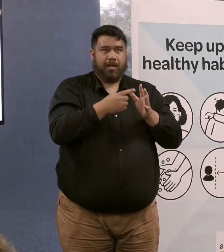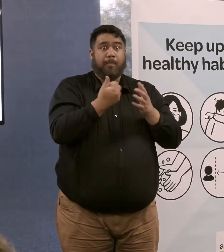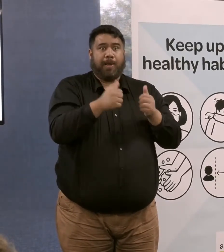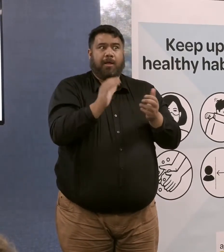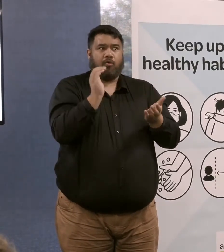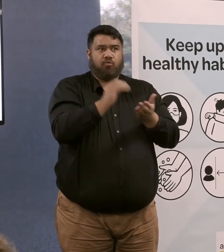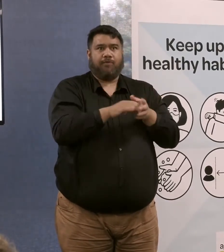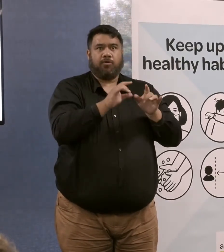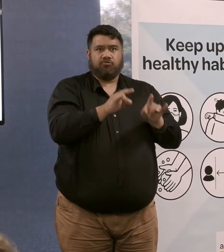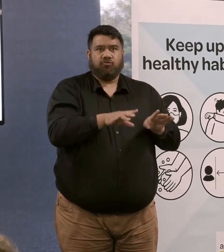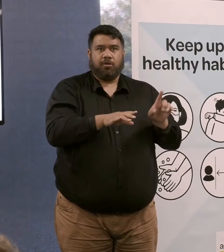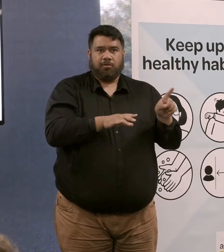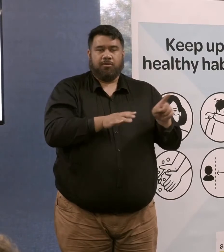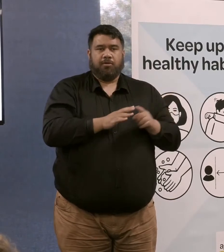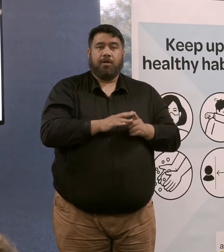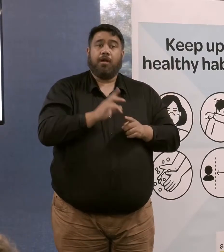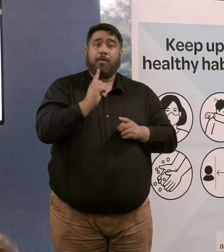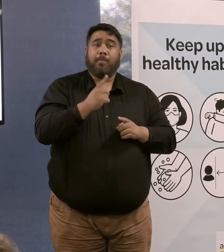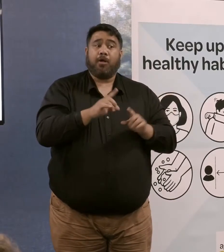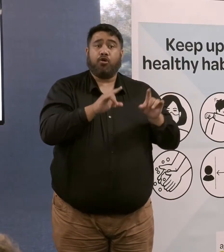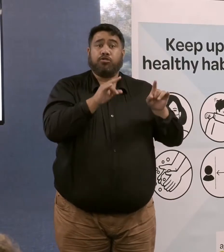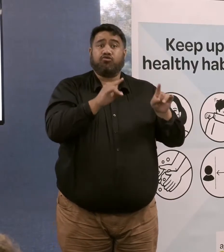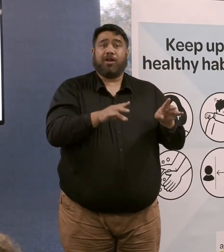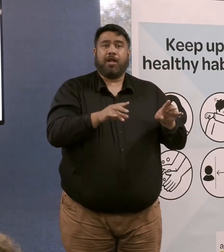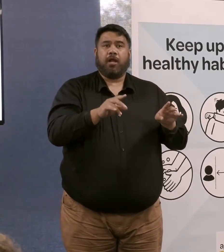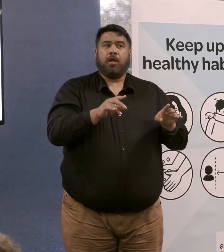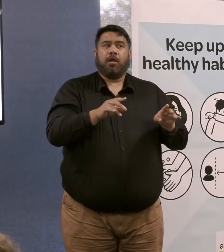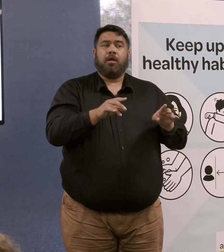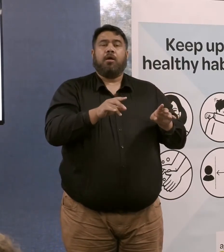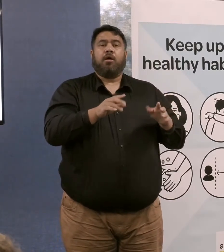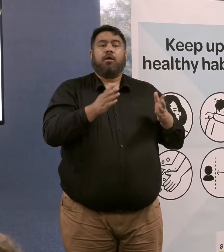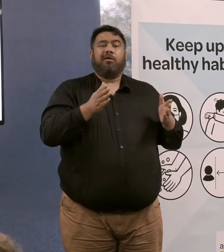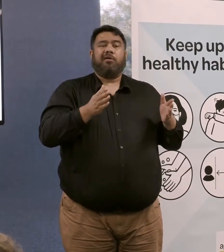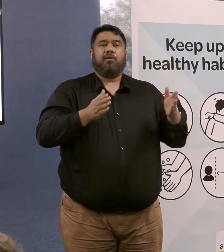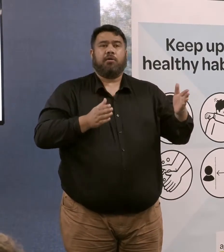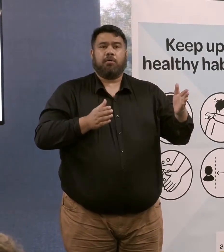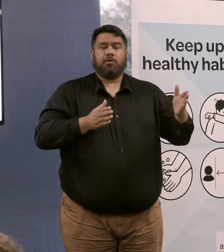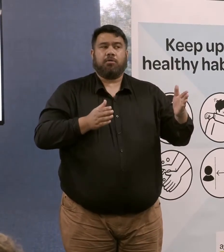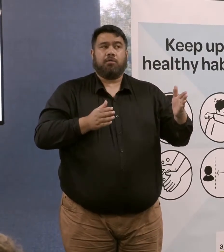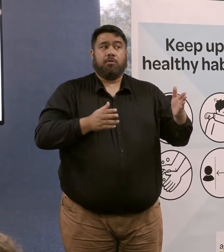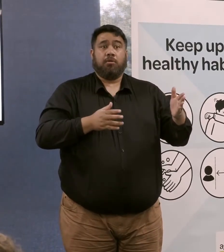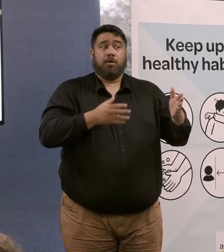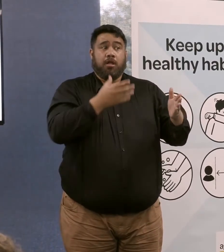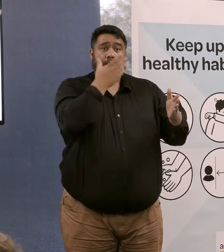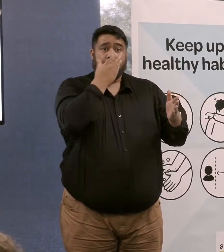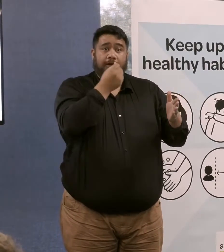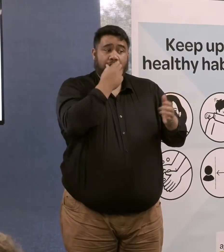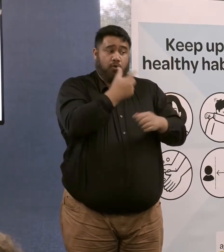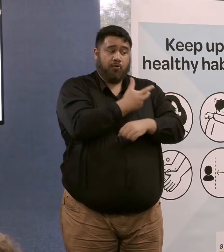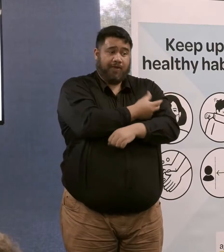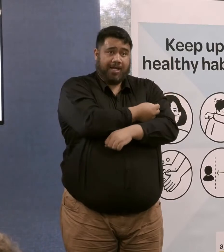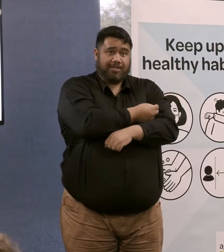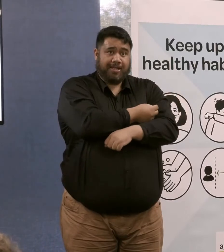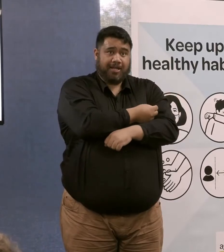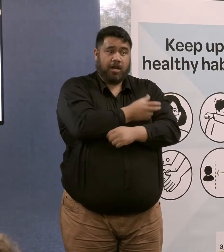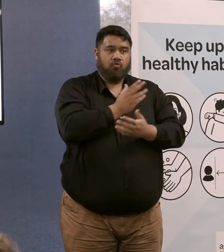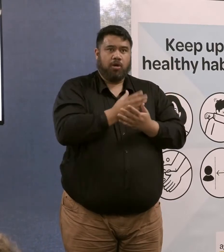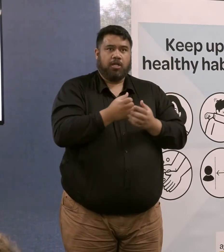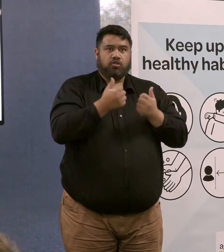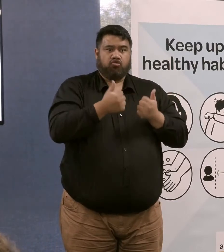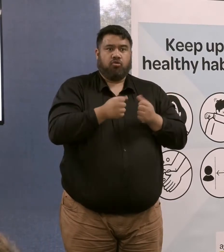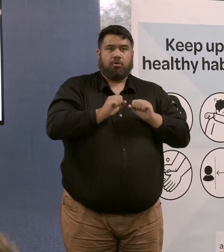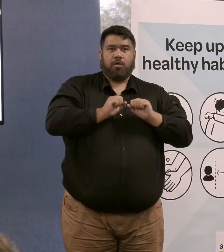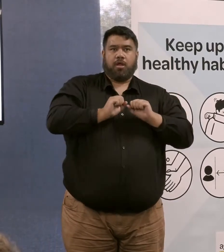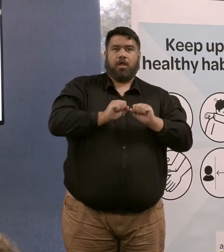is, in Australia, where they're a little ahead of us, the current flu vaccine and the strains in it afford a good level